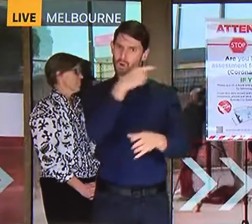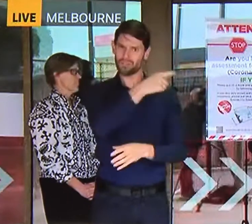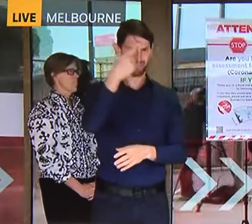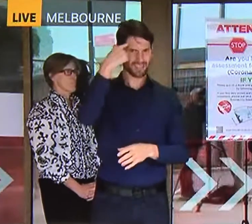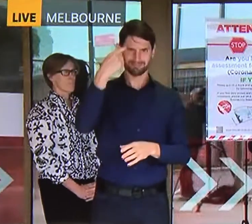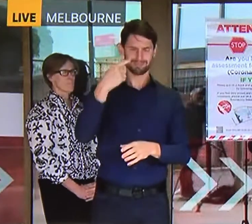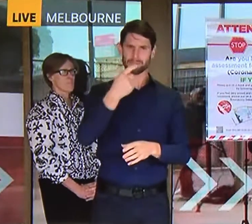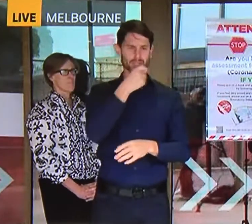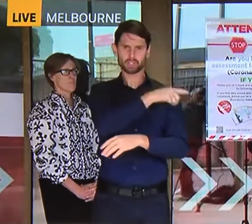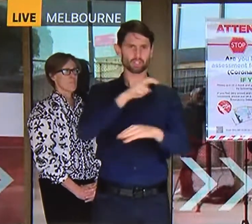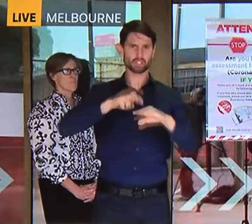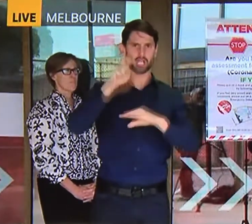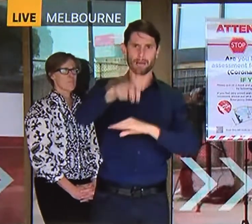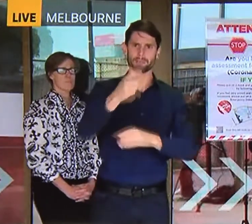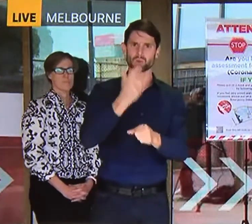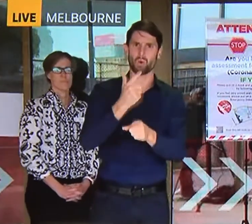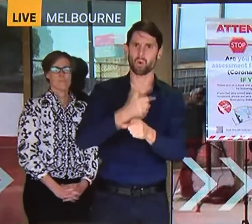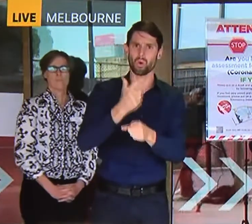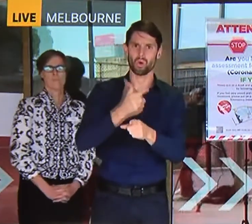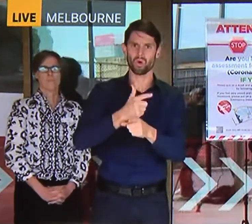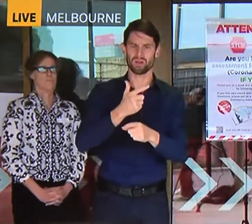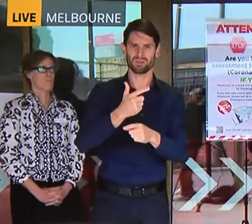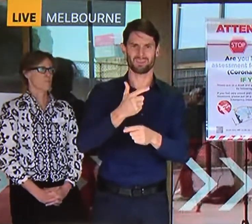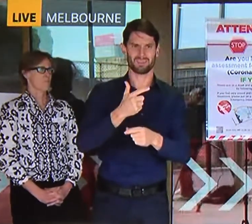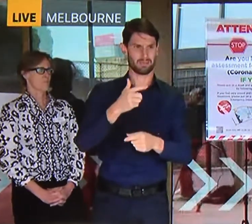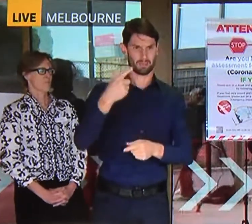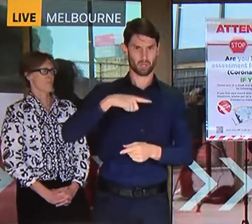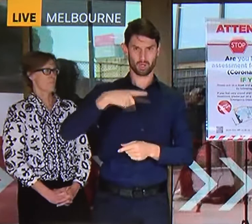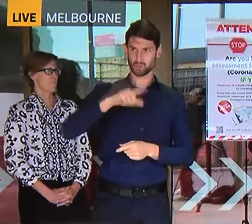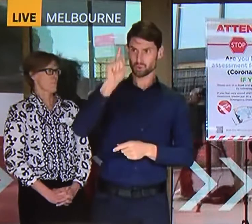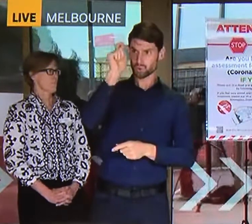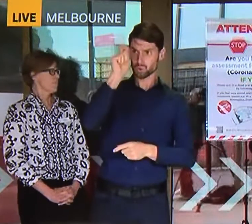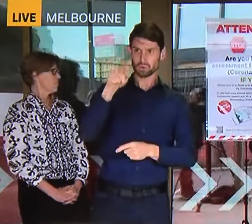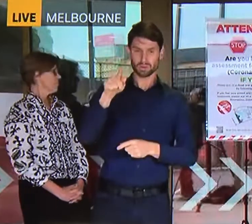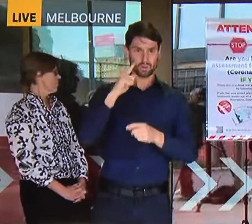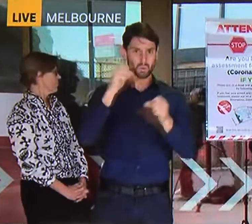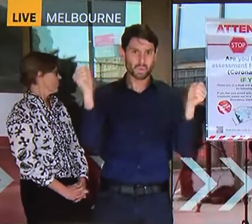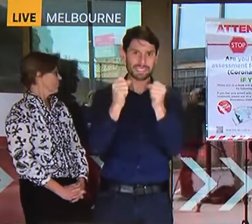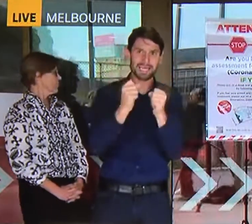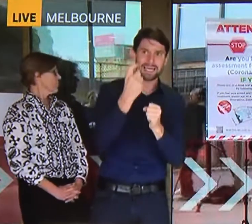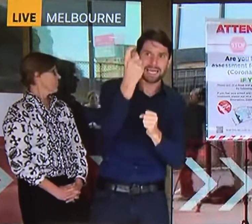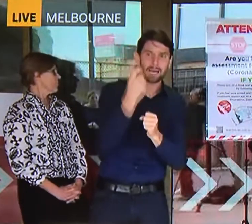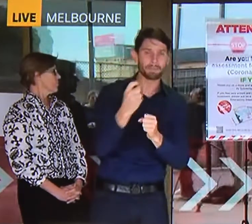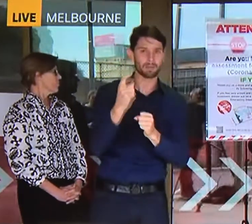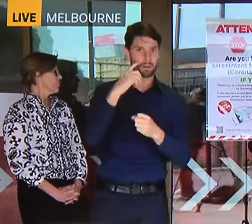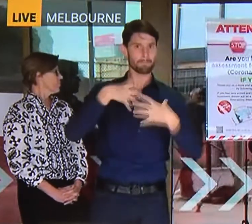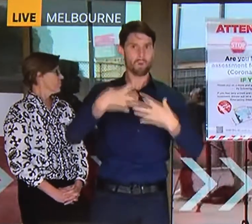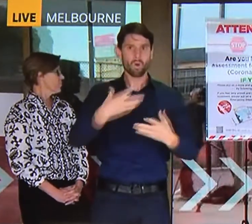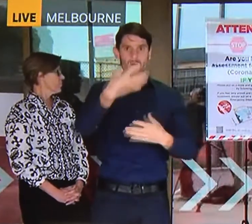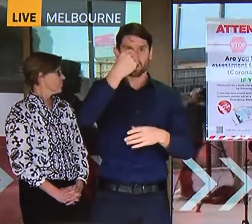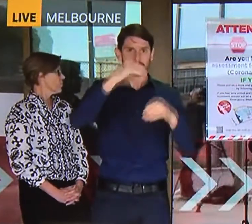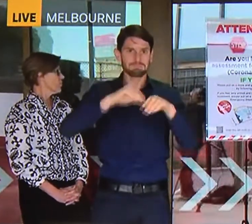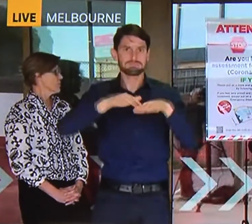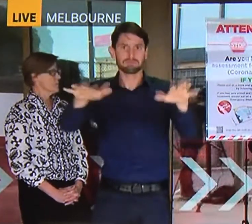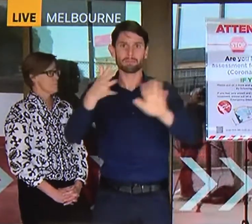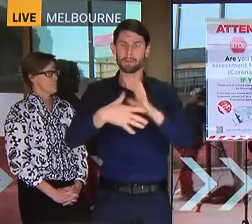Australia to be talking about flattening the curve, given that we're about to go into winter and the flu season, which could create a massive spike